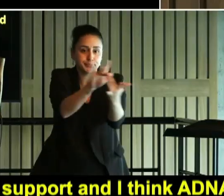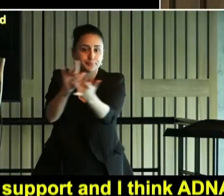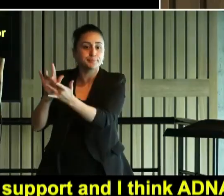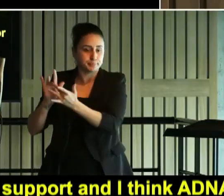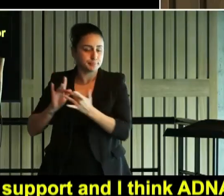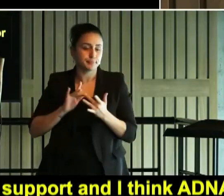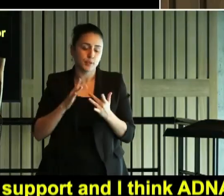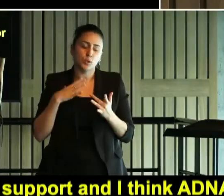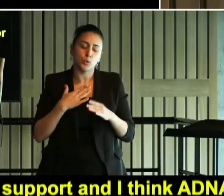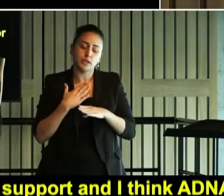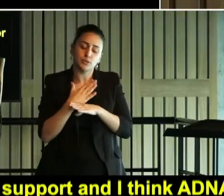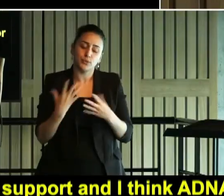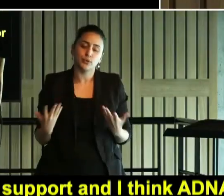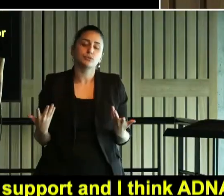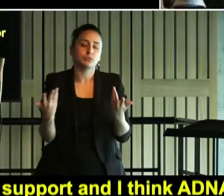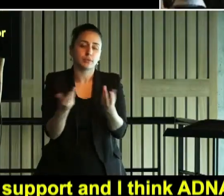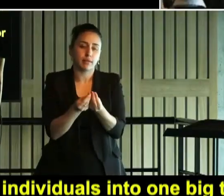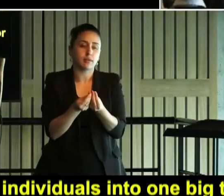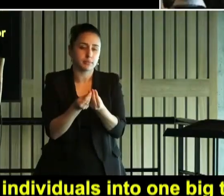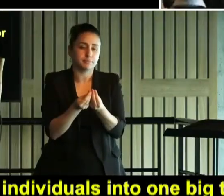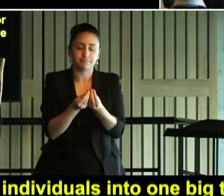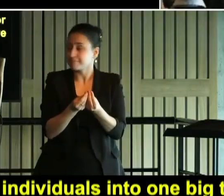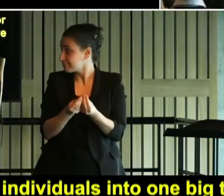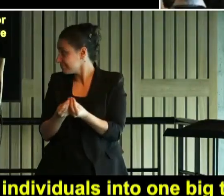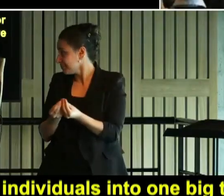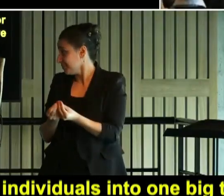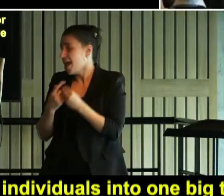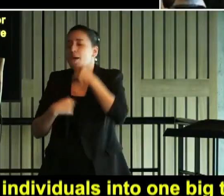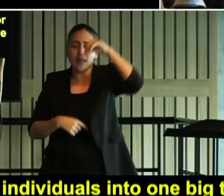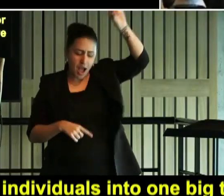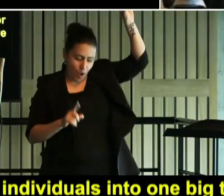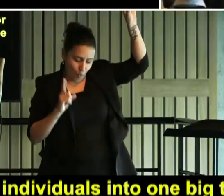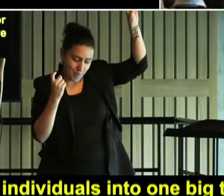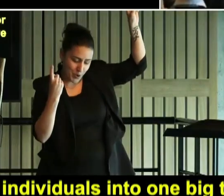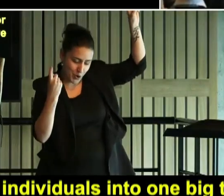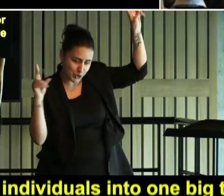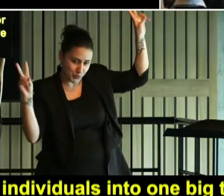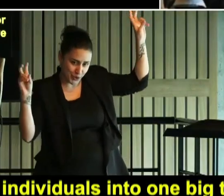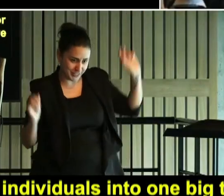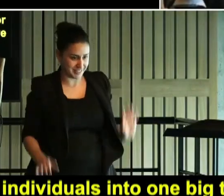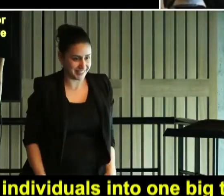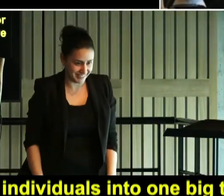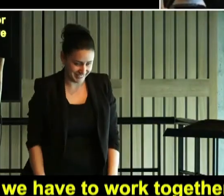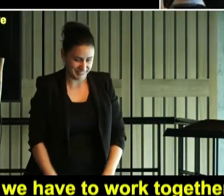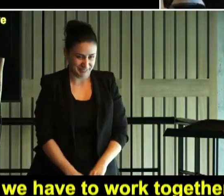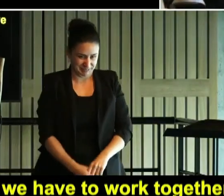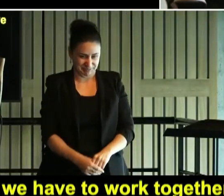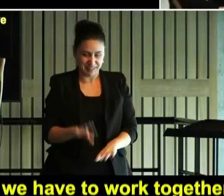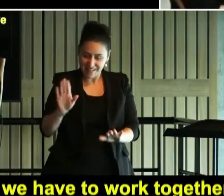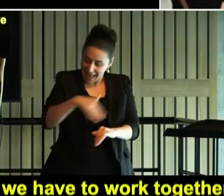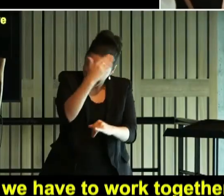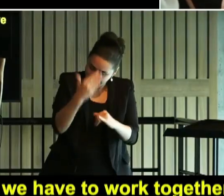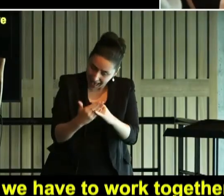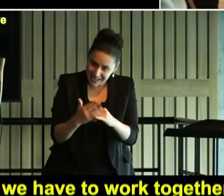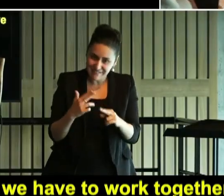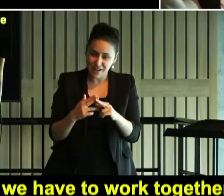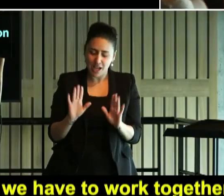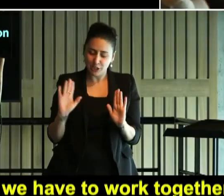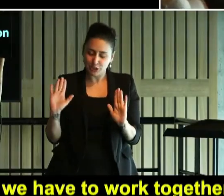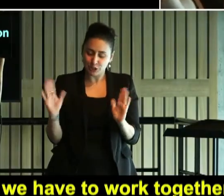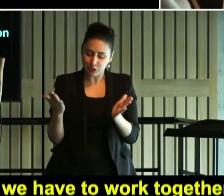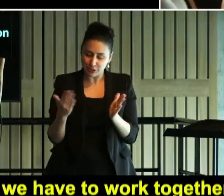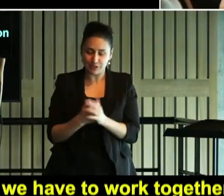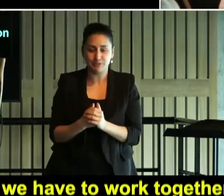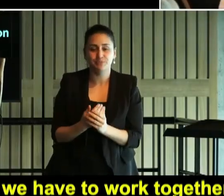we have to just work together. So. On that note, can I end on a quote? Sorry. A very short quote